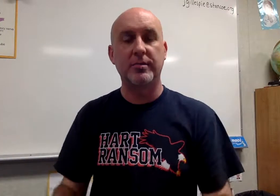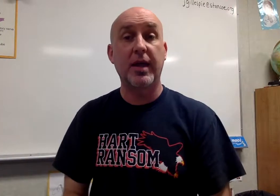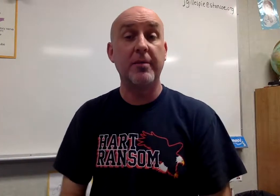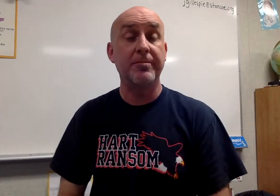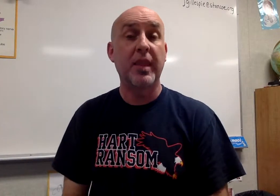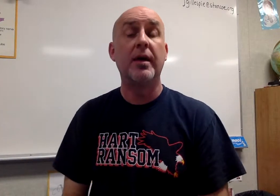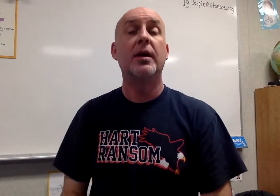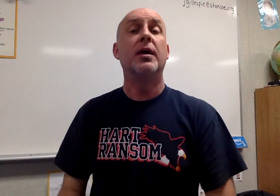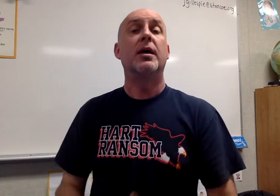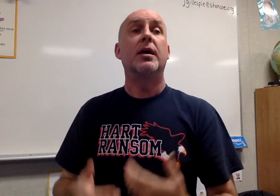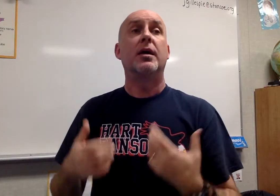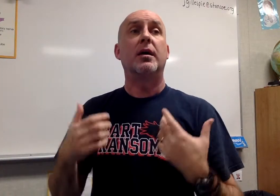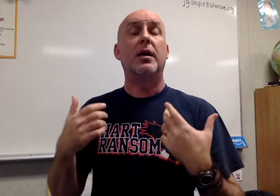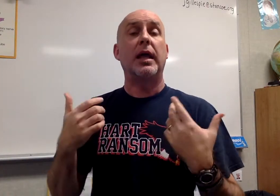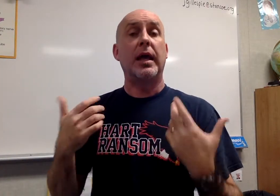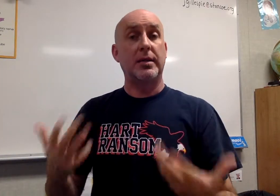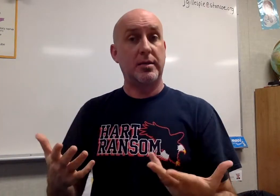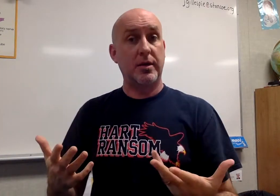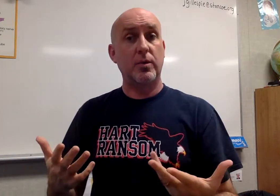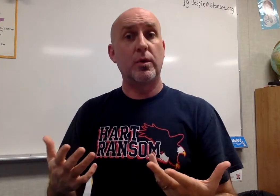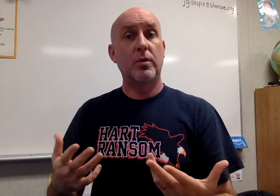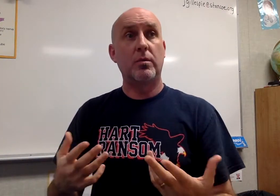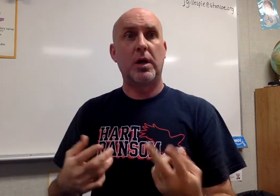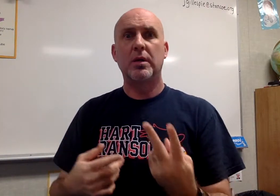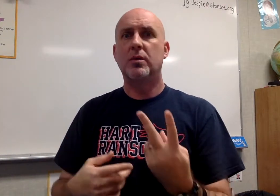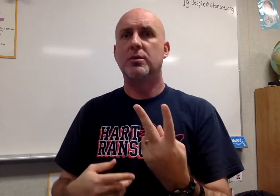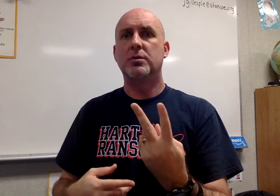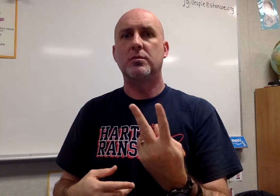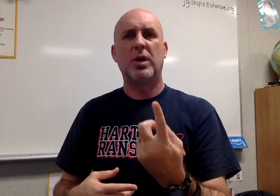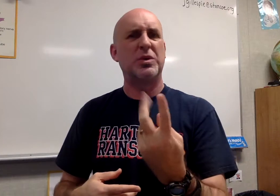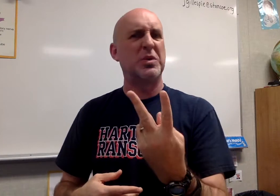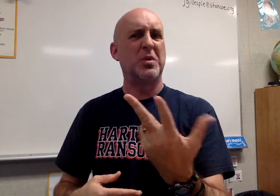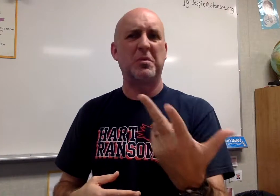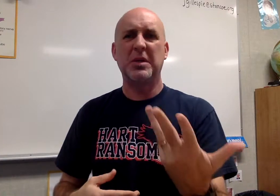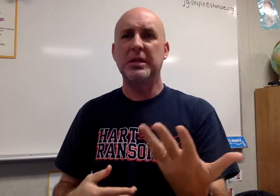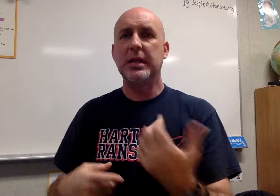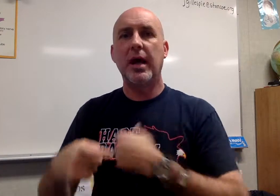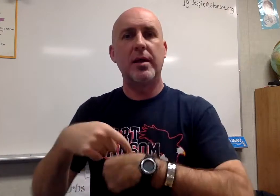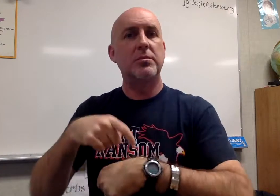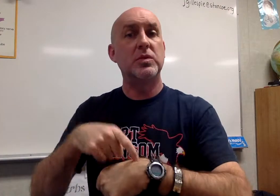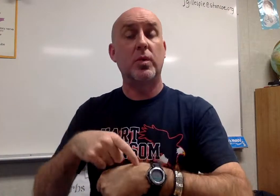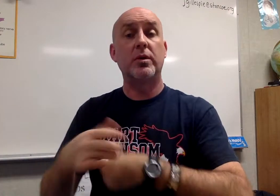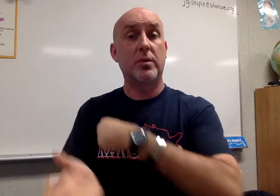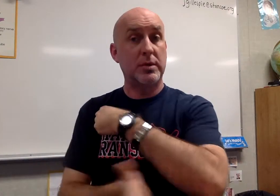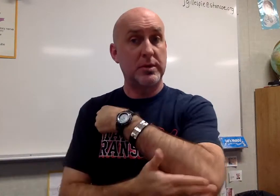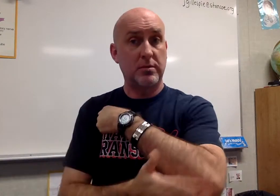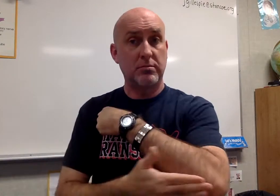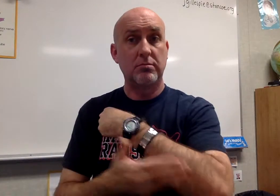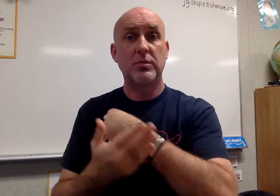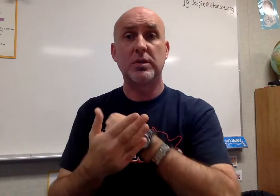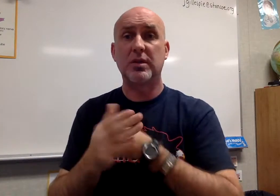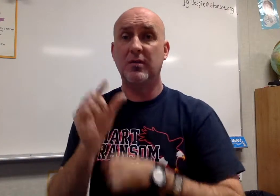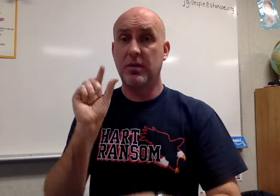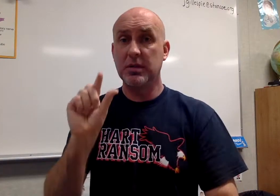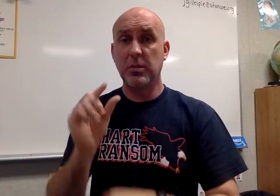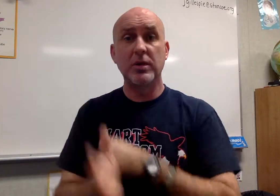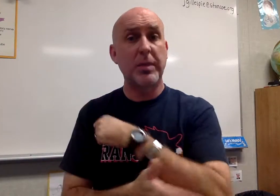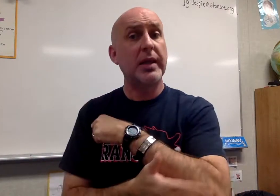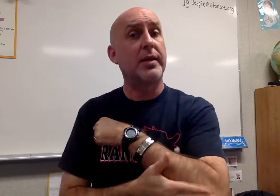okay? And there were one or 2 or 3 times where there was just a very small spanking.